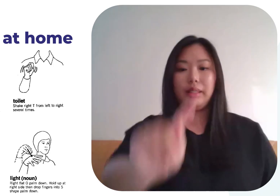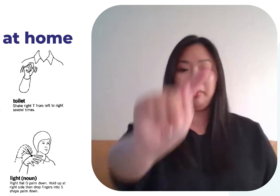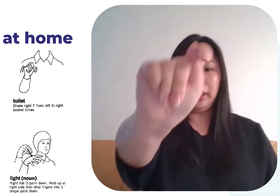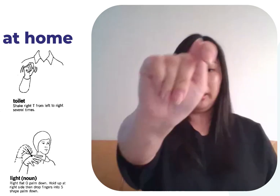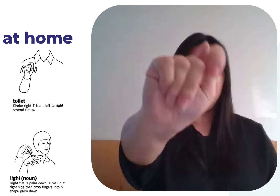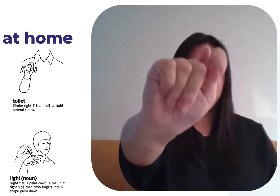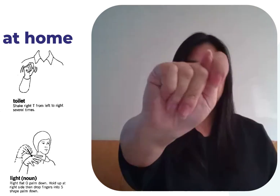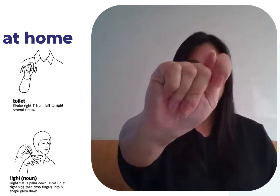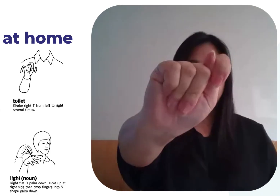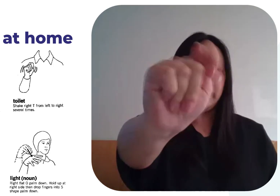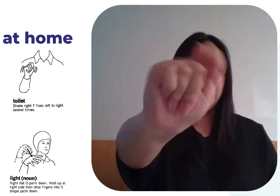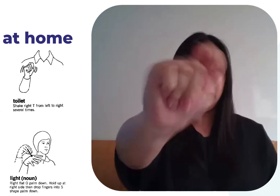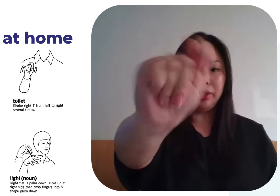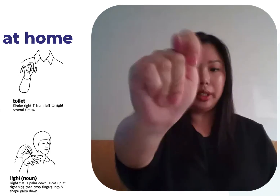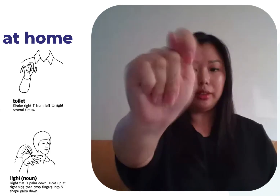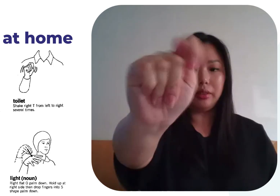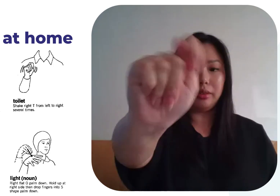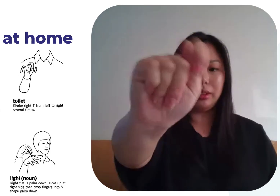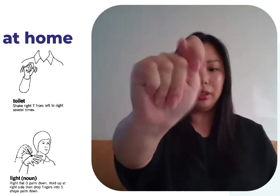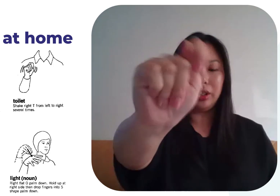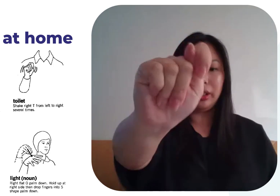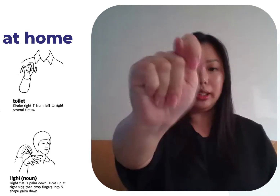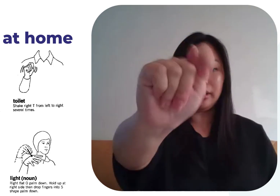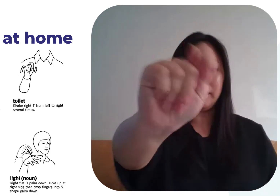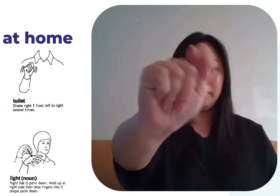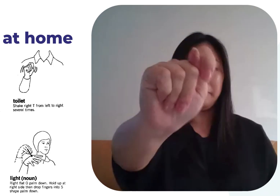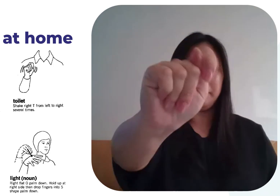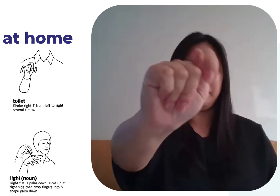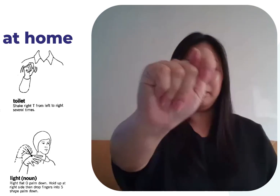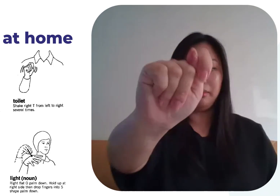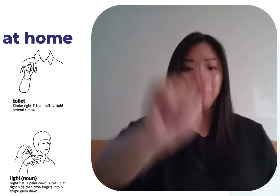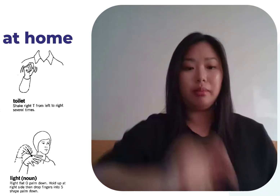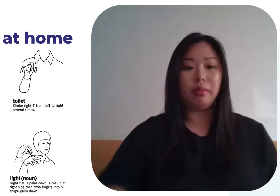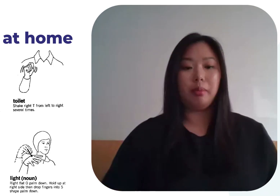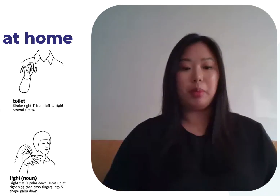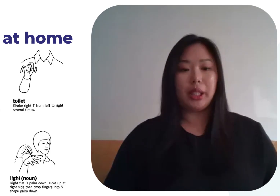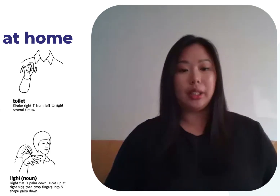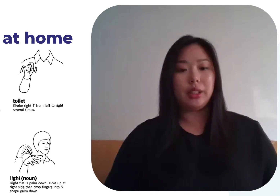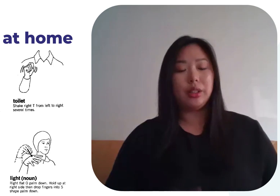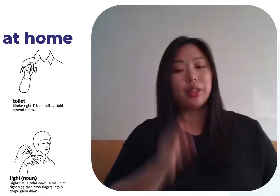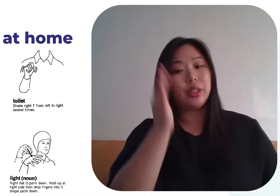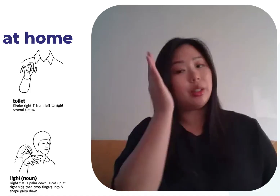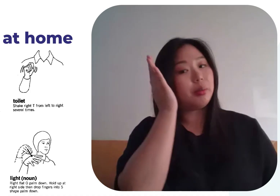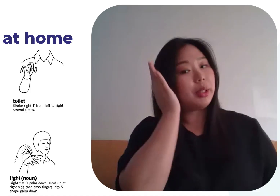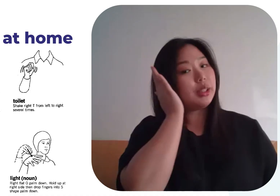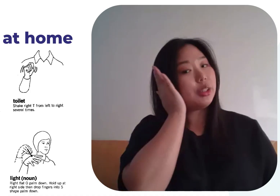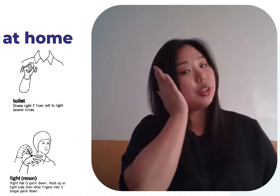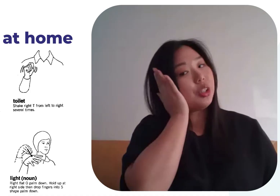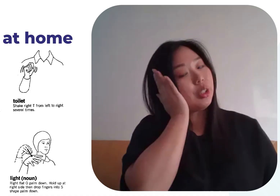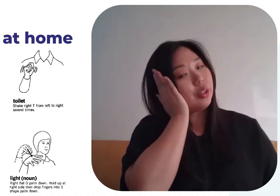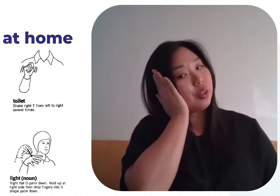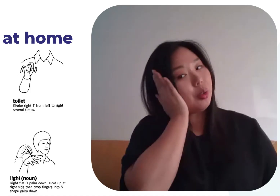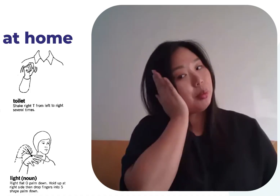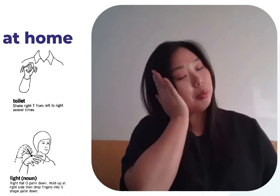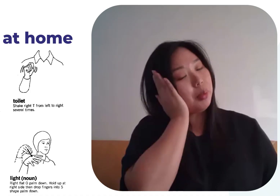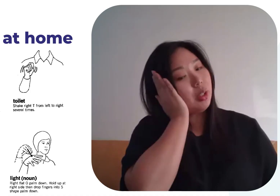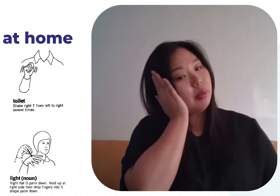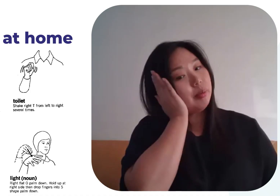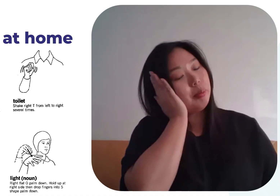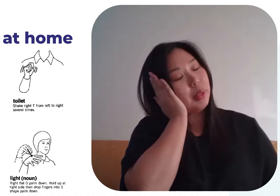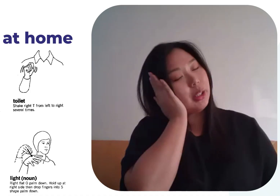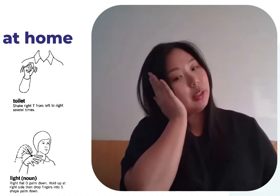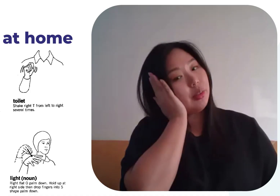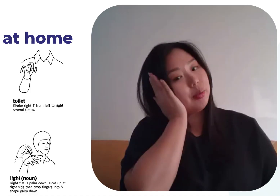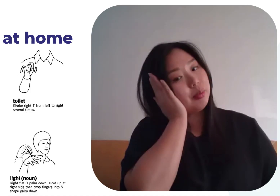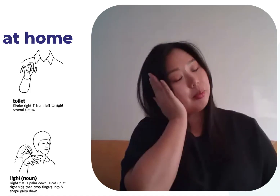Toilet, make the letter T and then wiggle. Toilet. Bed, place your cheek on your open